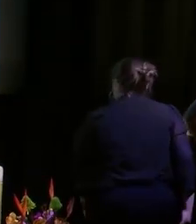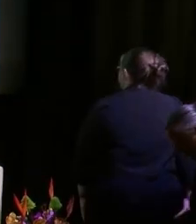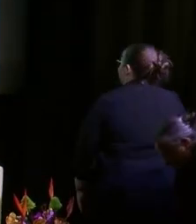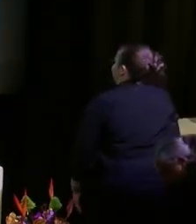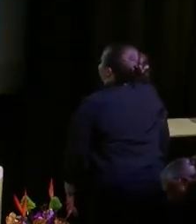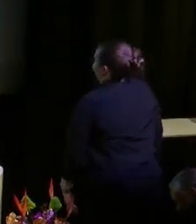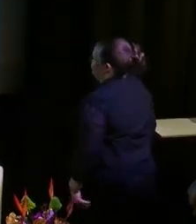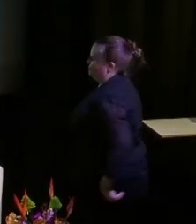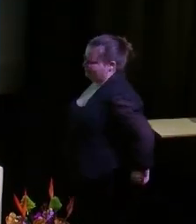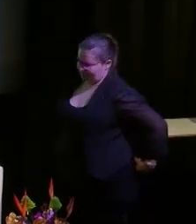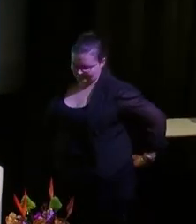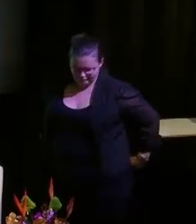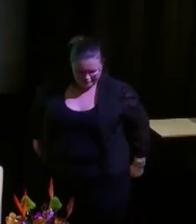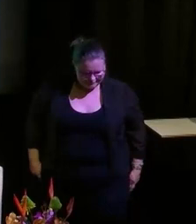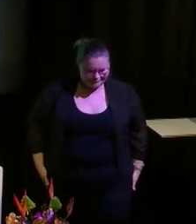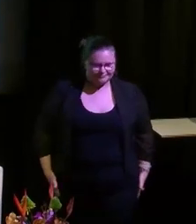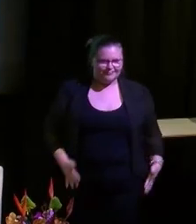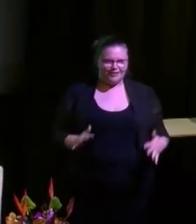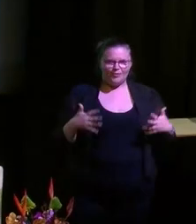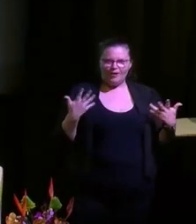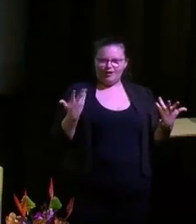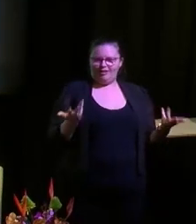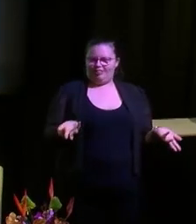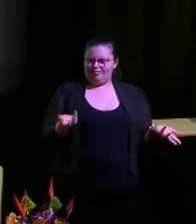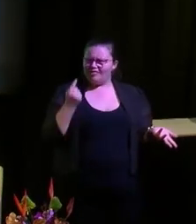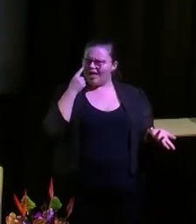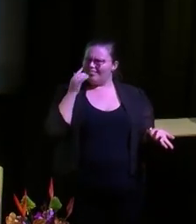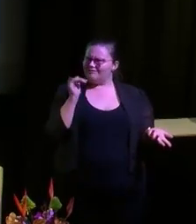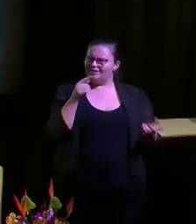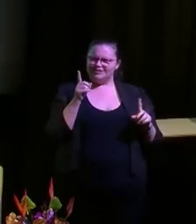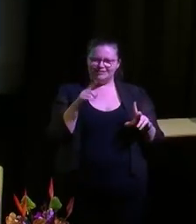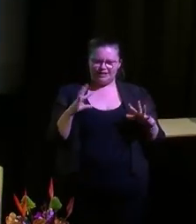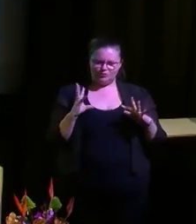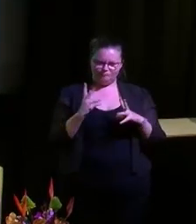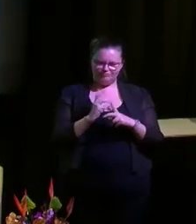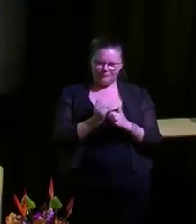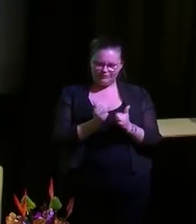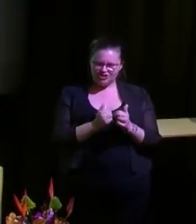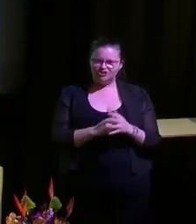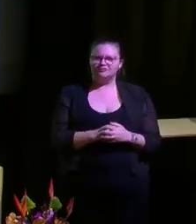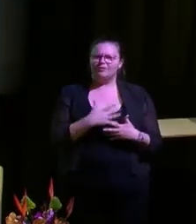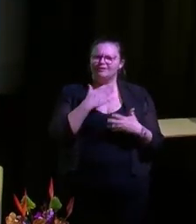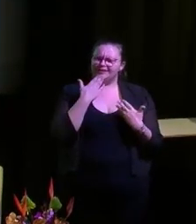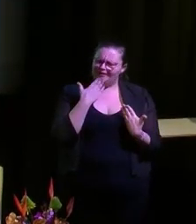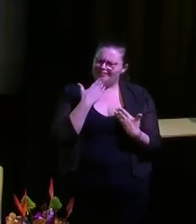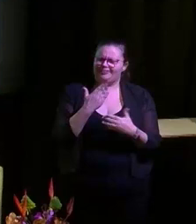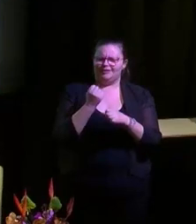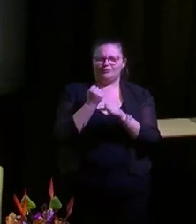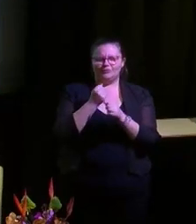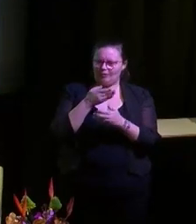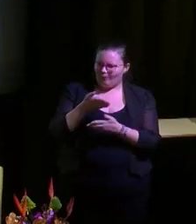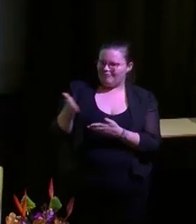All right. Well, I think maybe we might start to wrap up. I really want to thank Gail and Judy